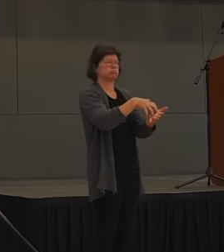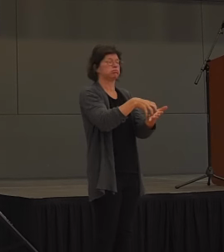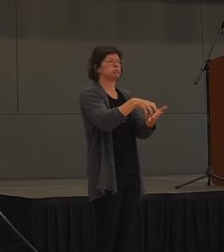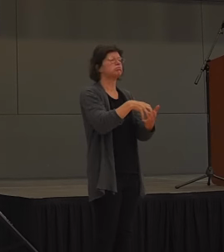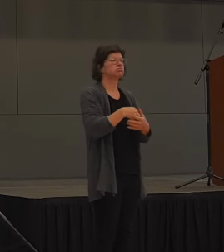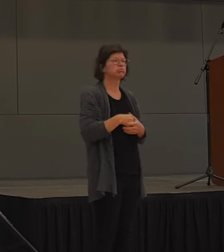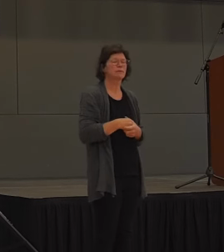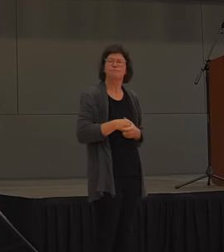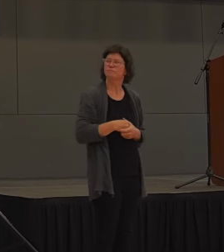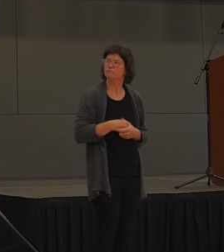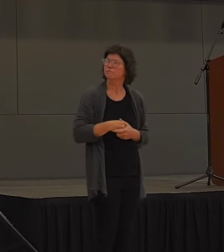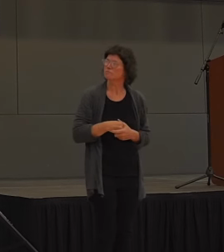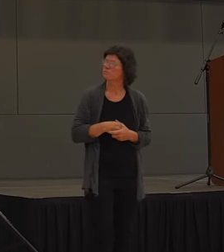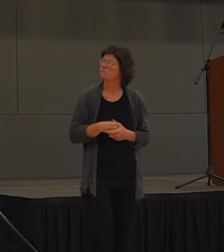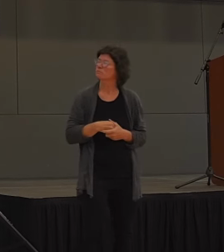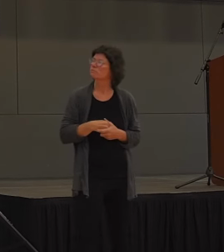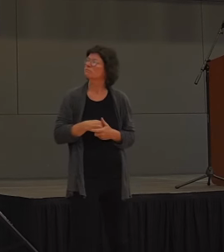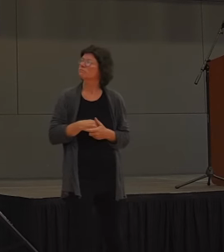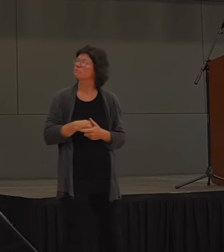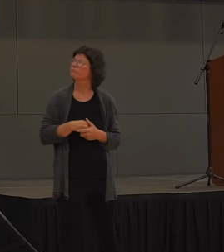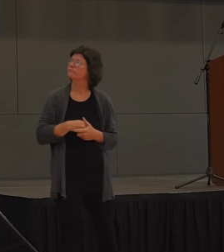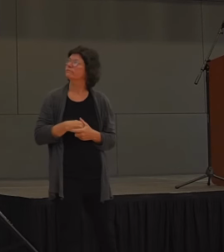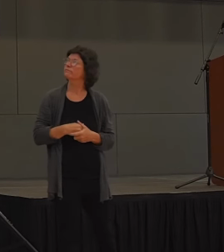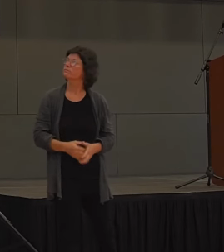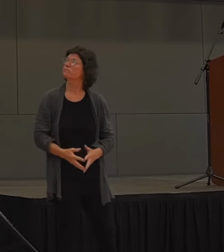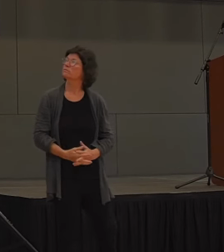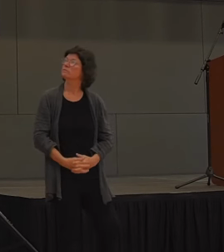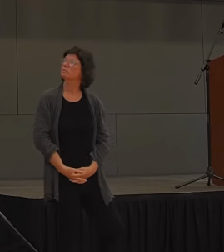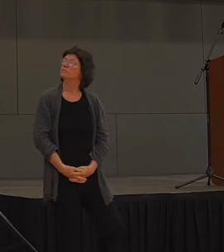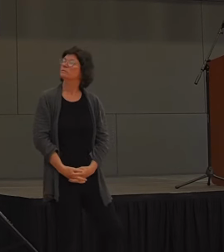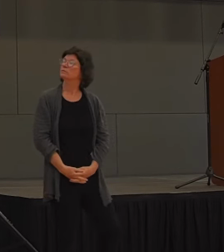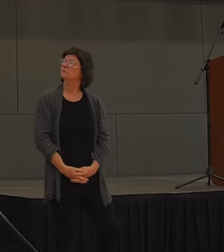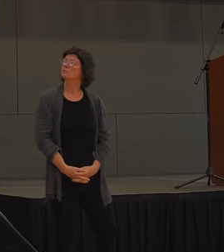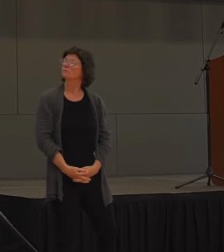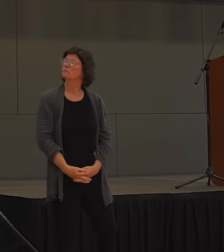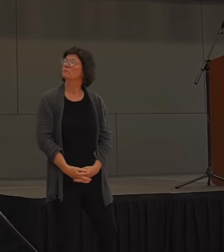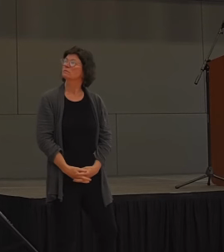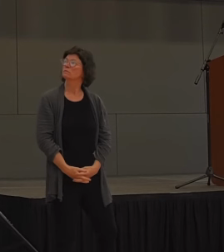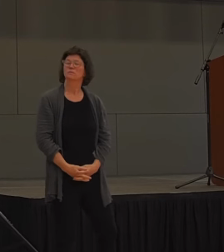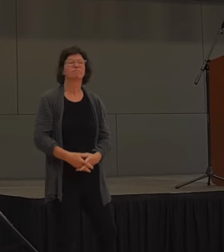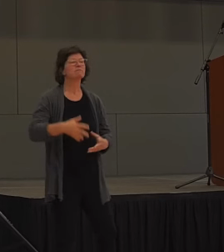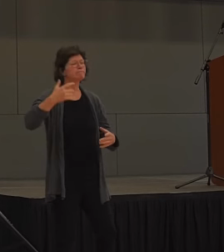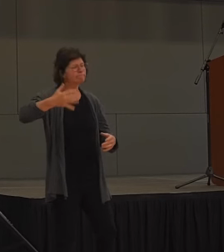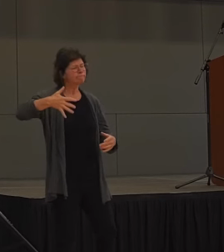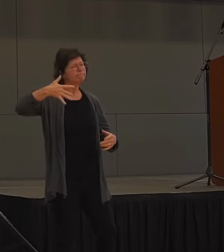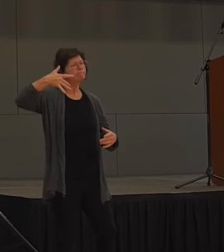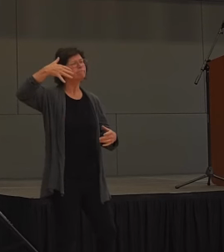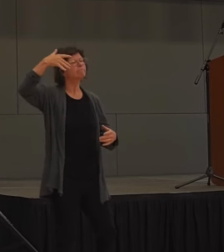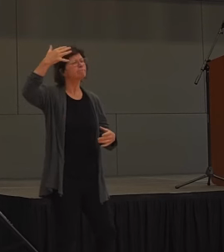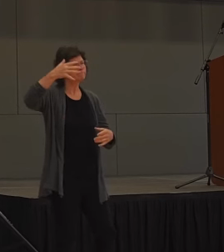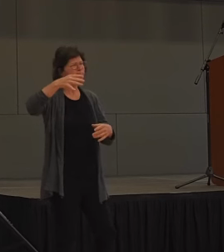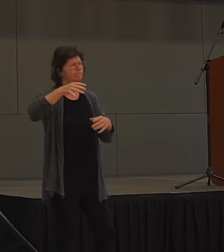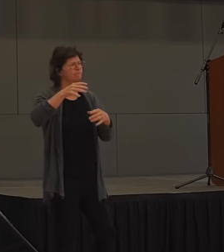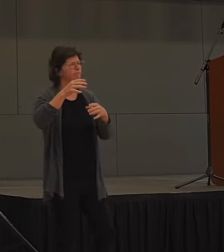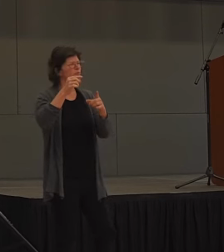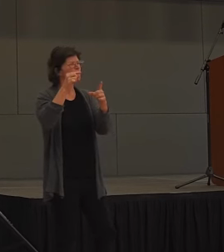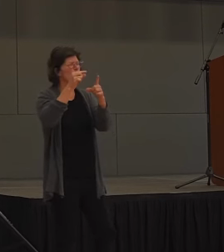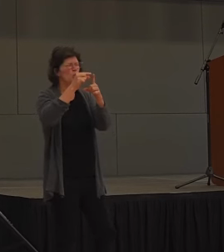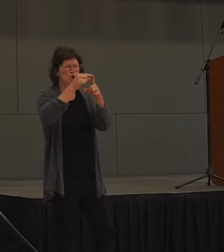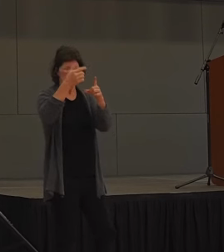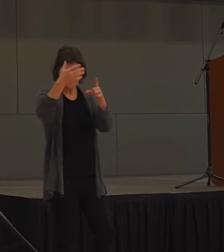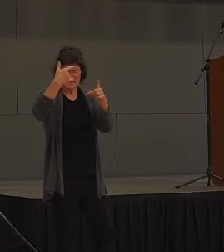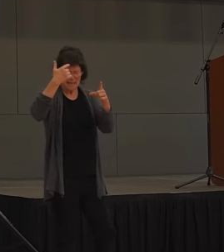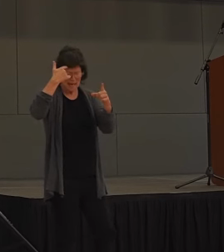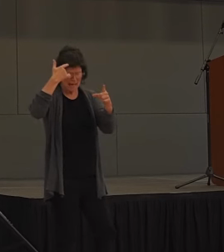So as we go along a little bit further, occasional difficulty in finding the right words